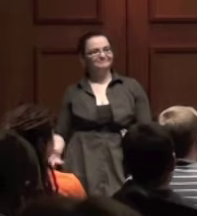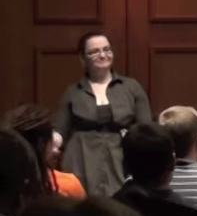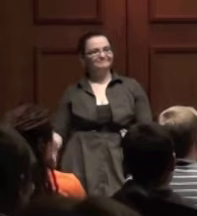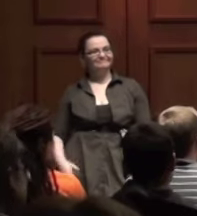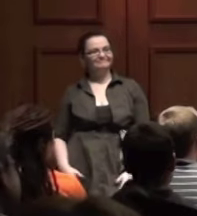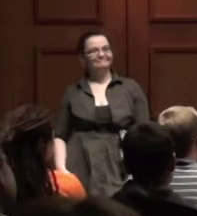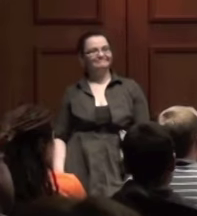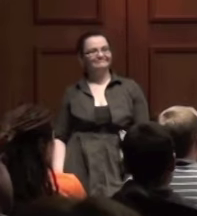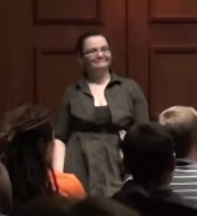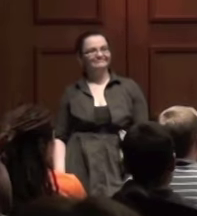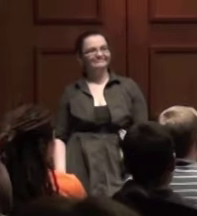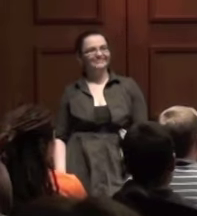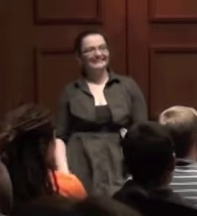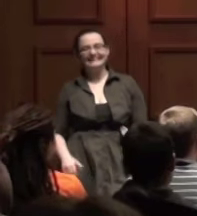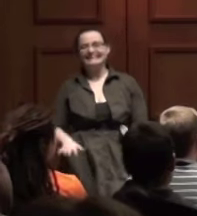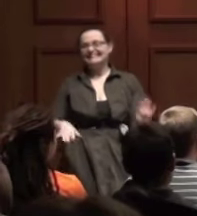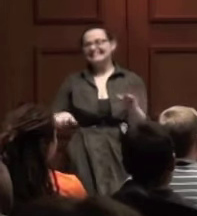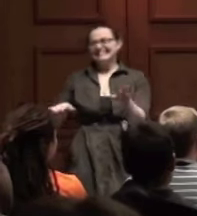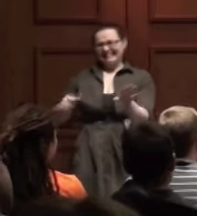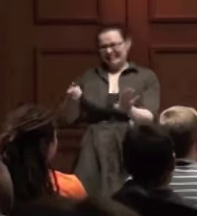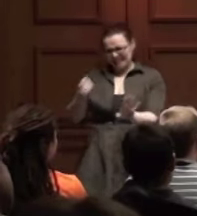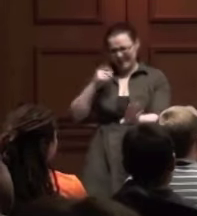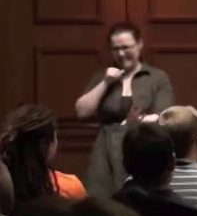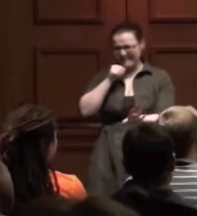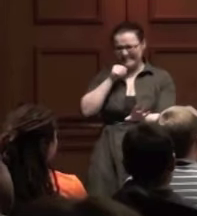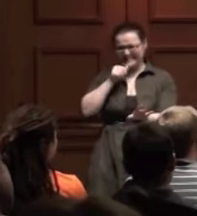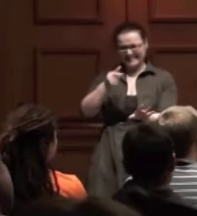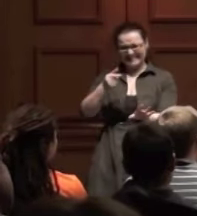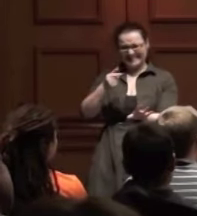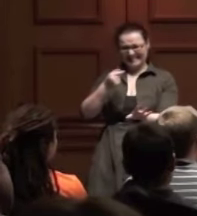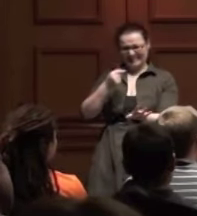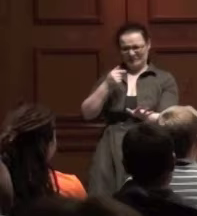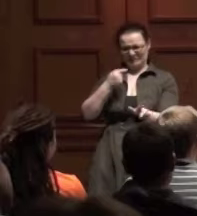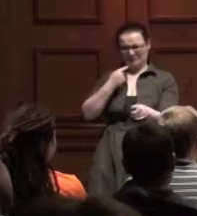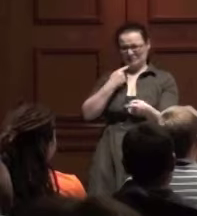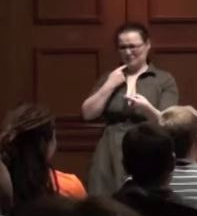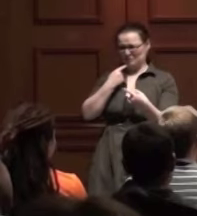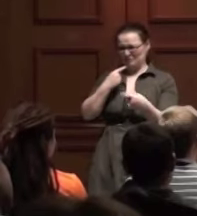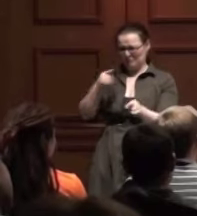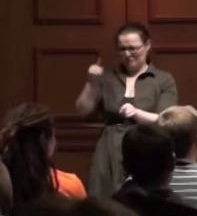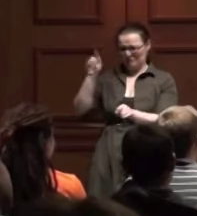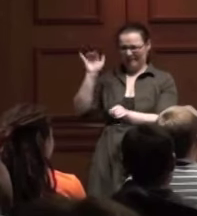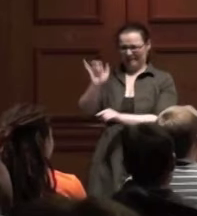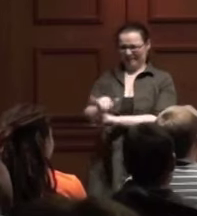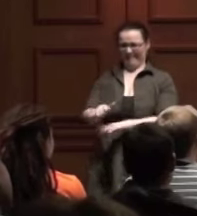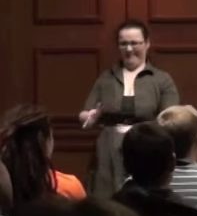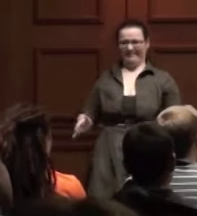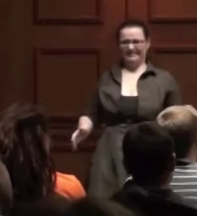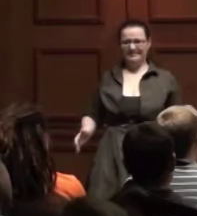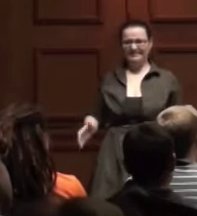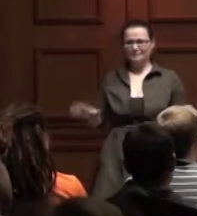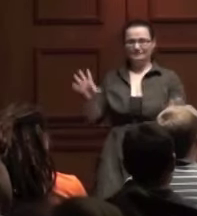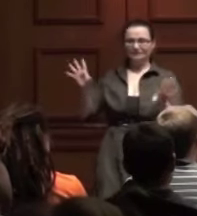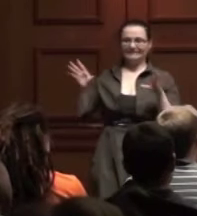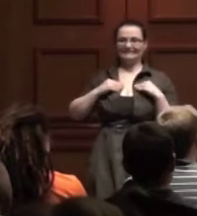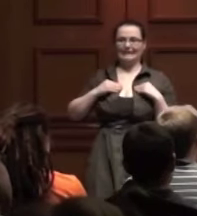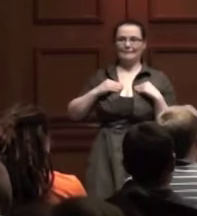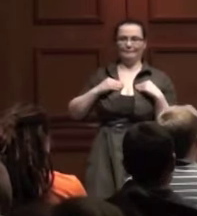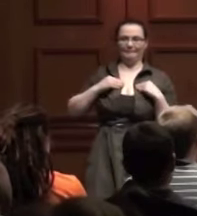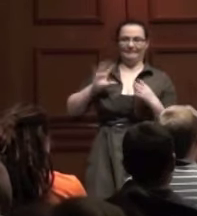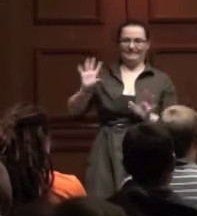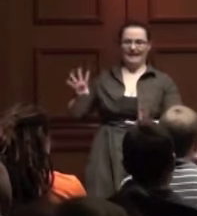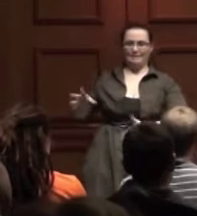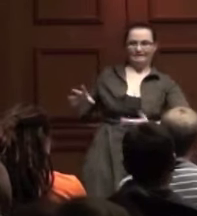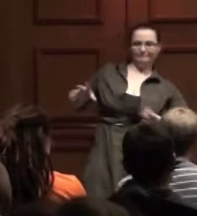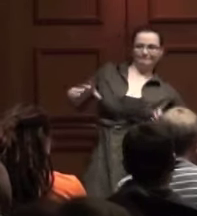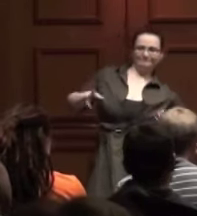It doesn't really work that way. I said, simply accepting the napkin that she handed me and shifting the kid